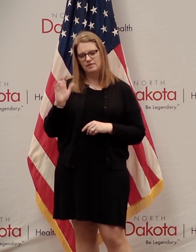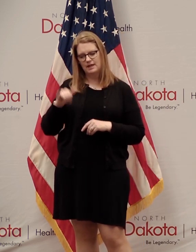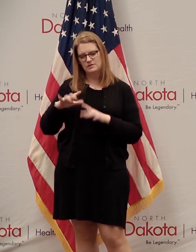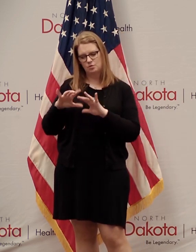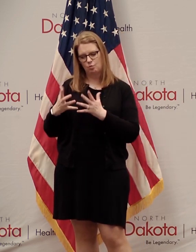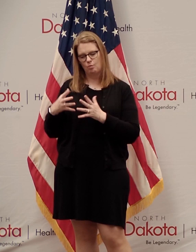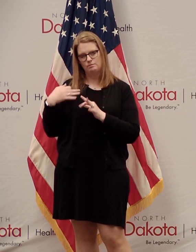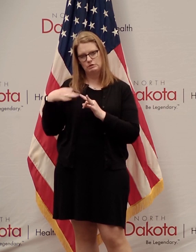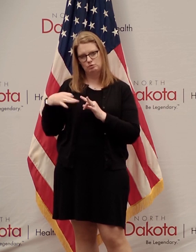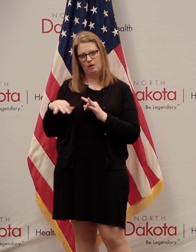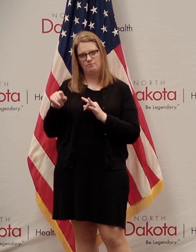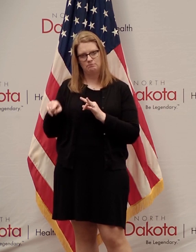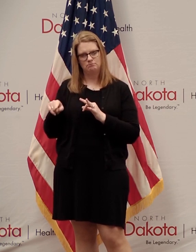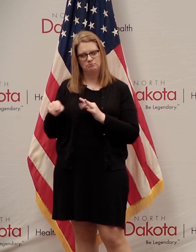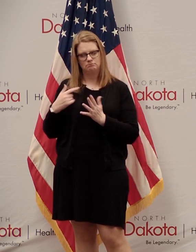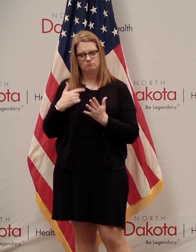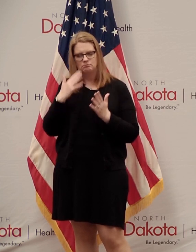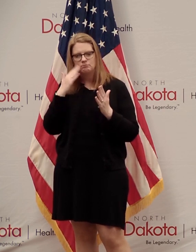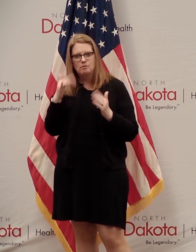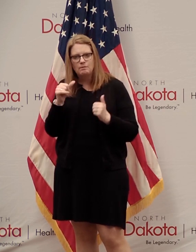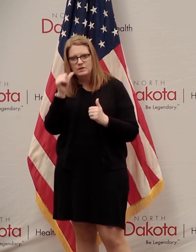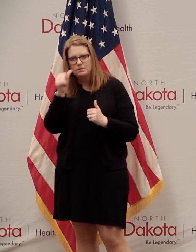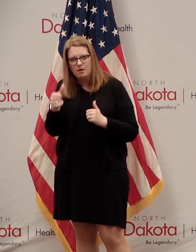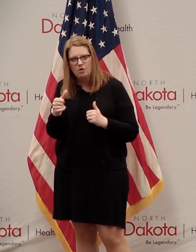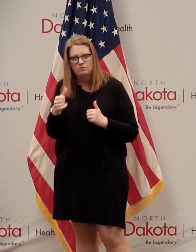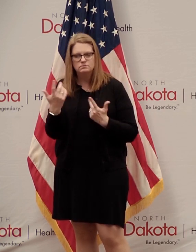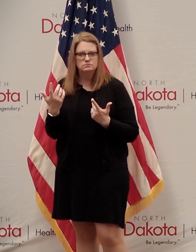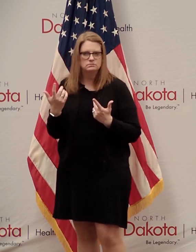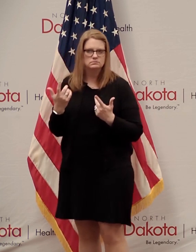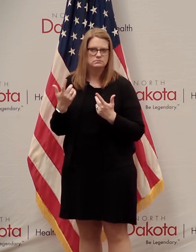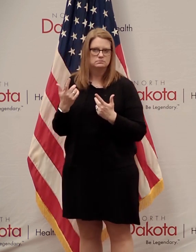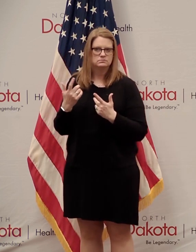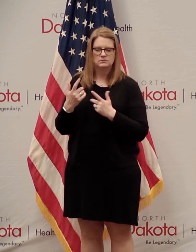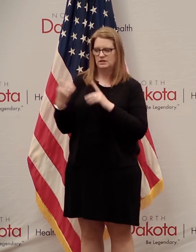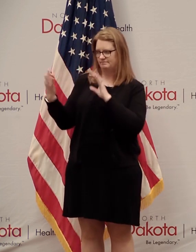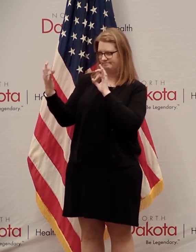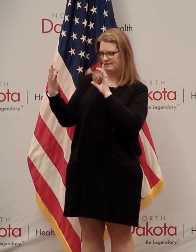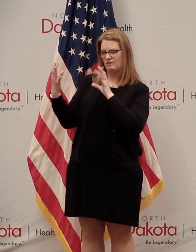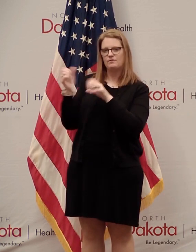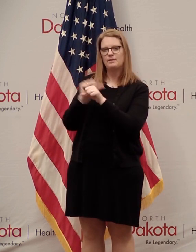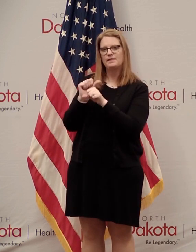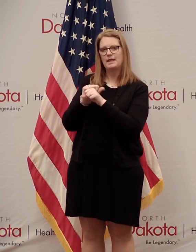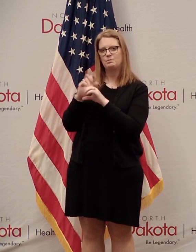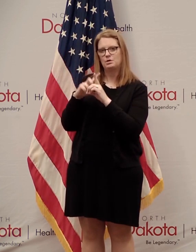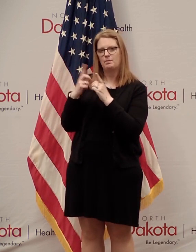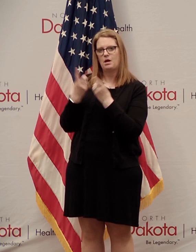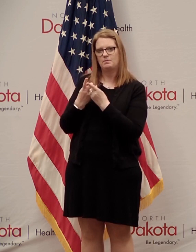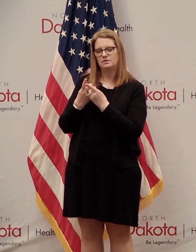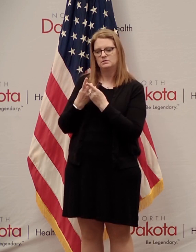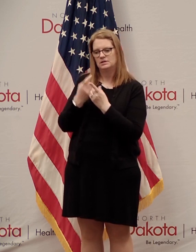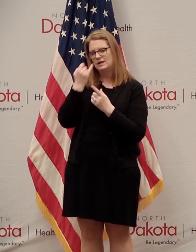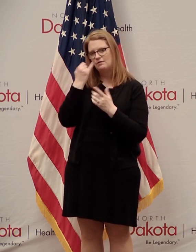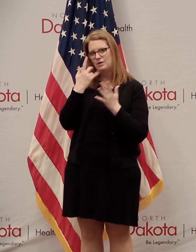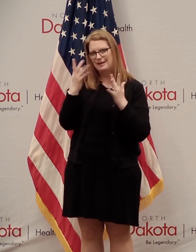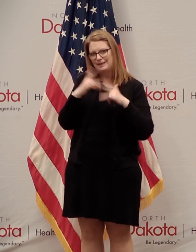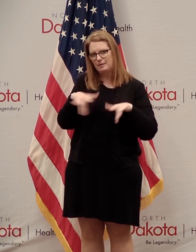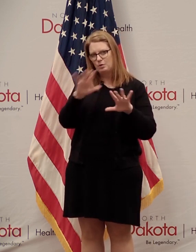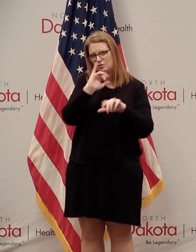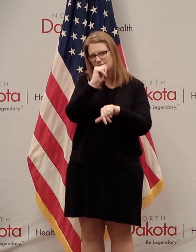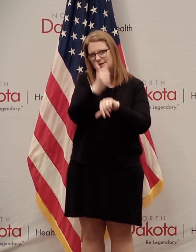where we're hopefully tomorrow we'll have the input from the Labor Department and can get the computer programming done and get checks going out.